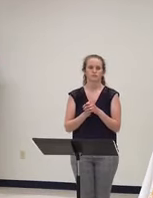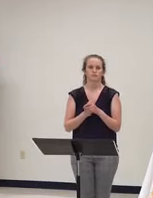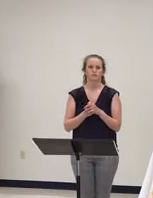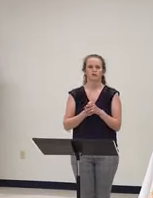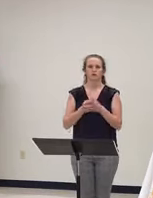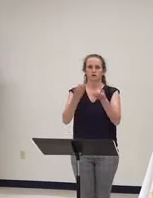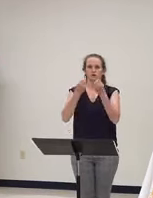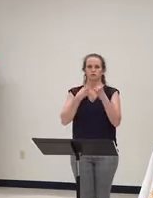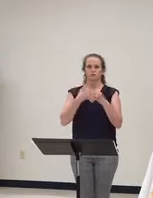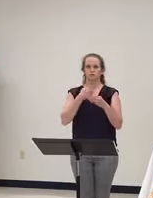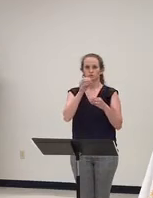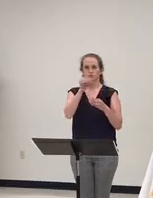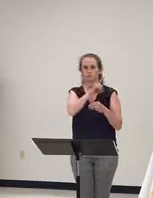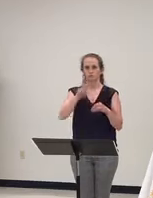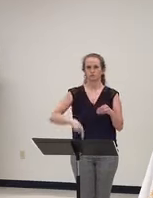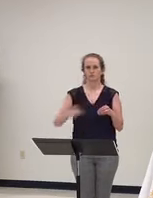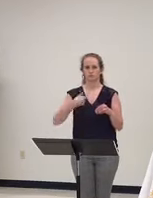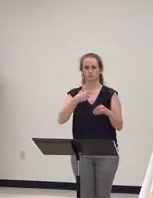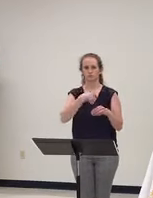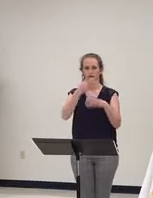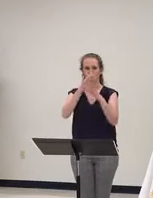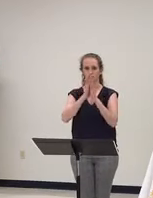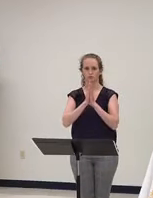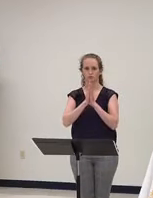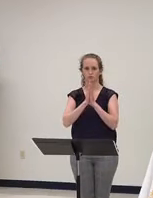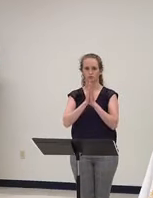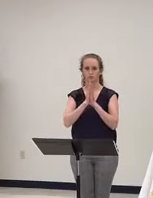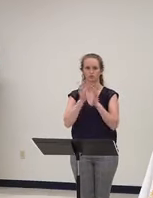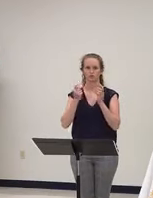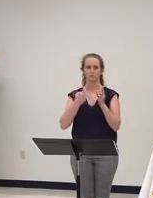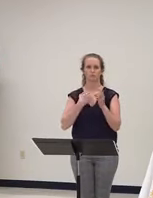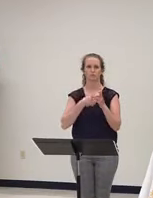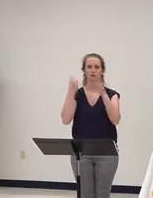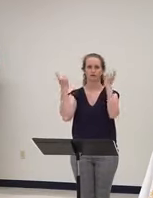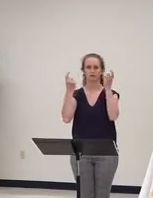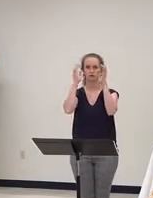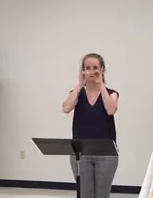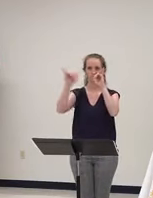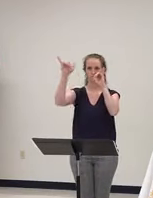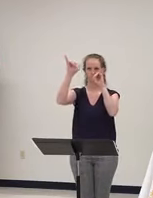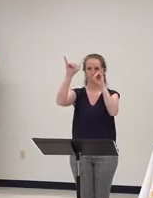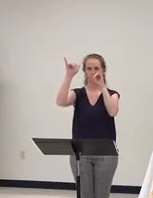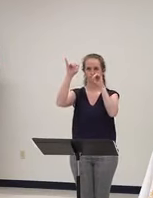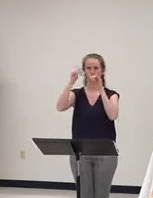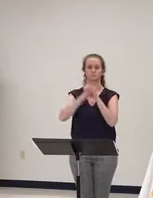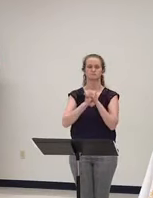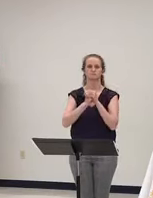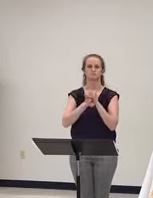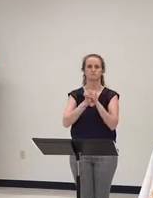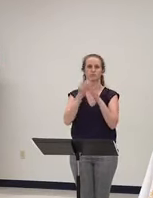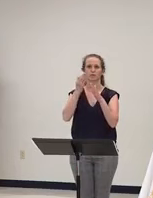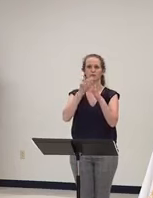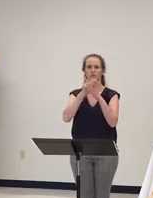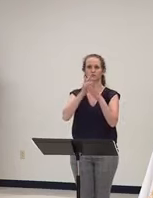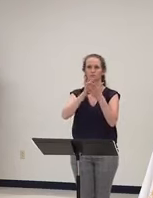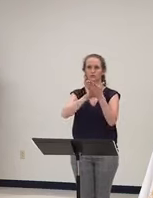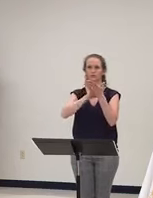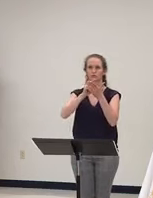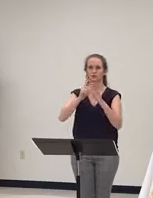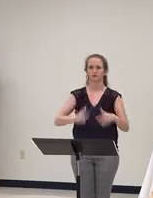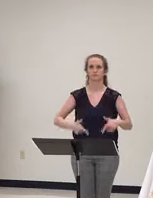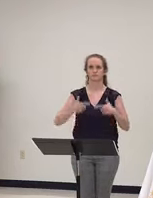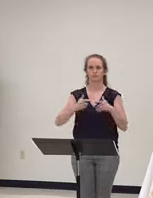Grant, O Lord, we pray, that we may delight for all eternity in that share in your divine